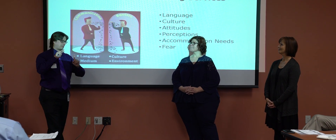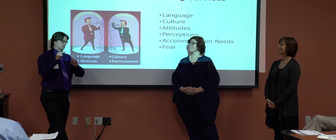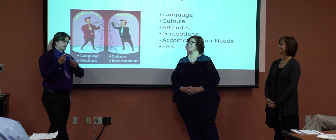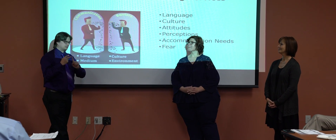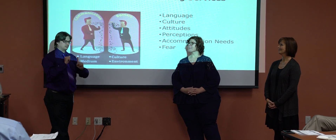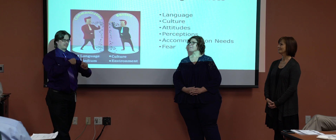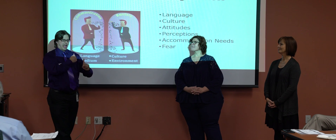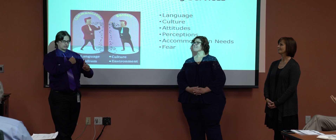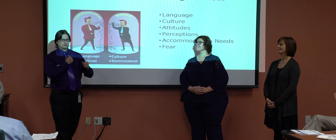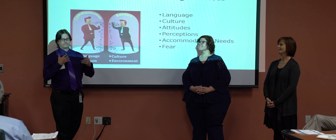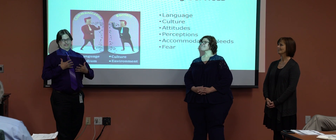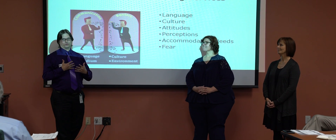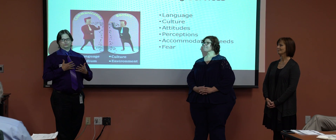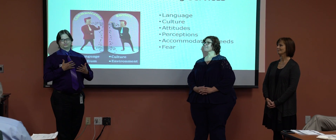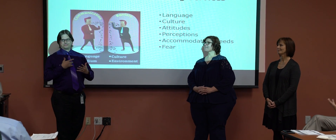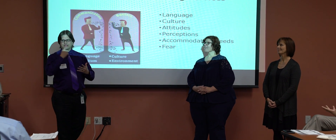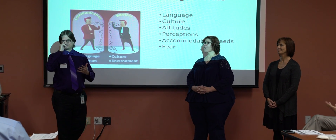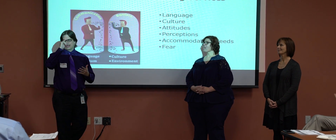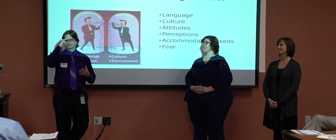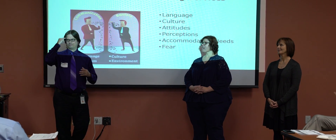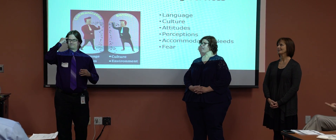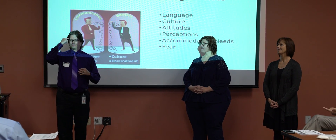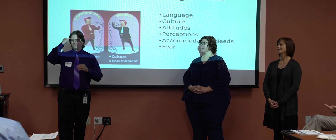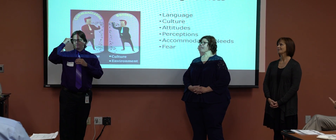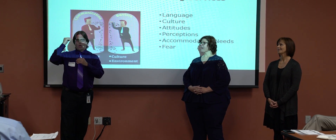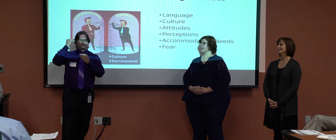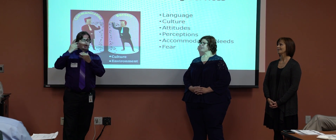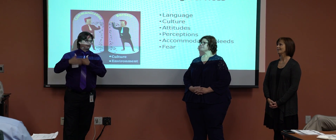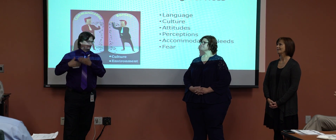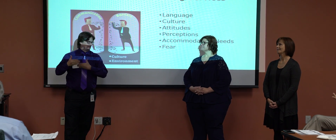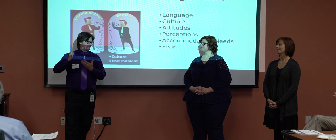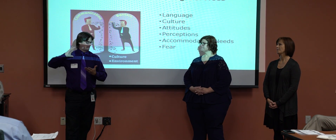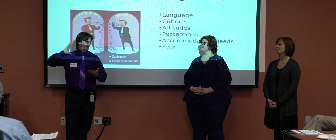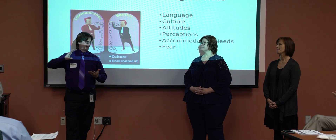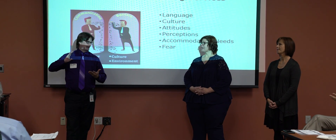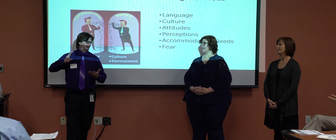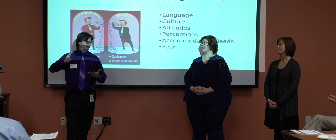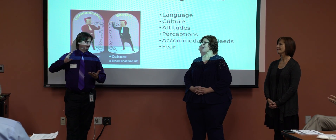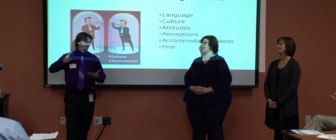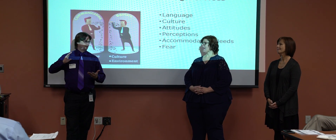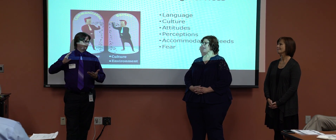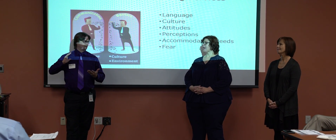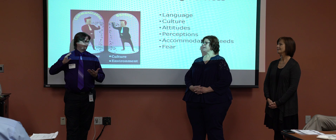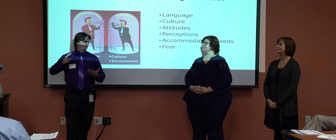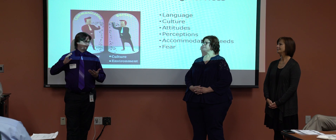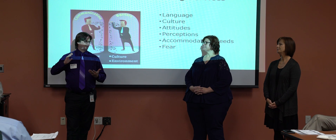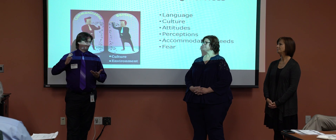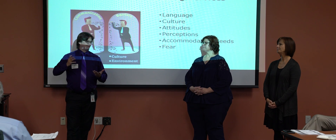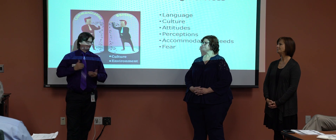And that's one of the reasons why we talk about perceptions and attitudes, myths and fears.